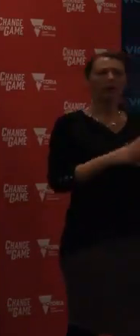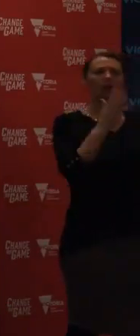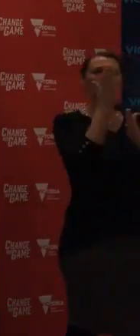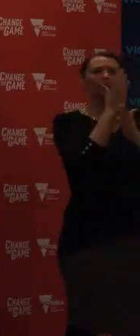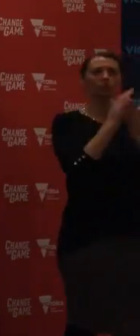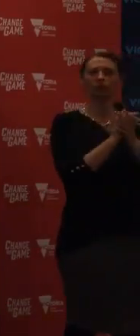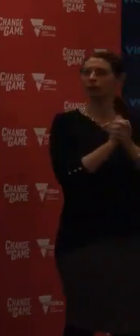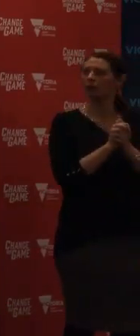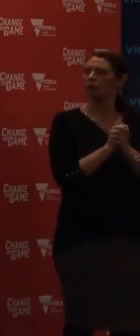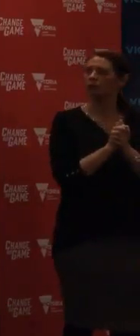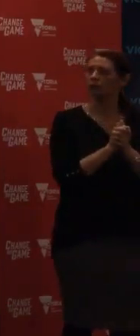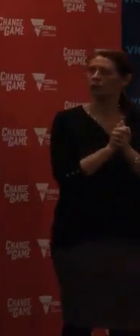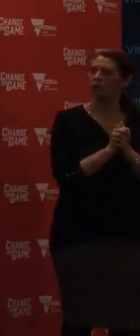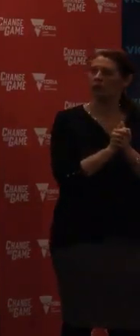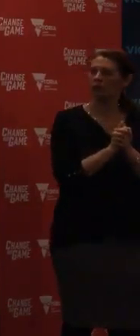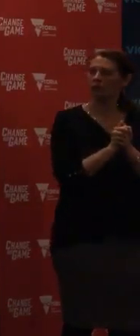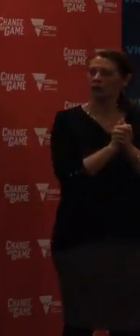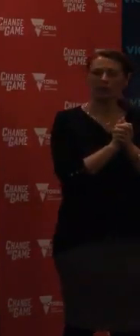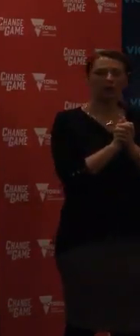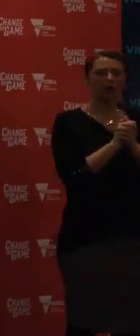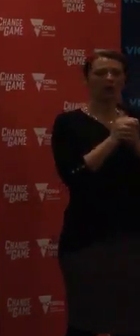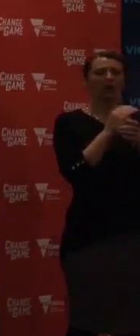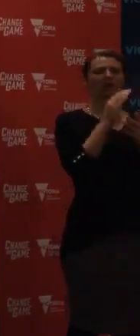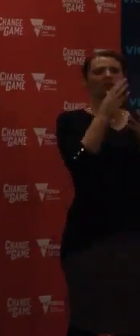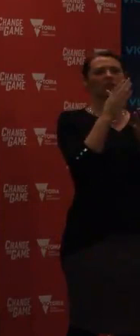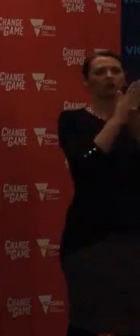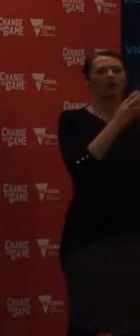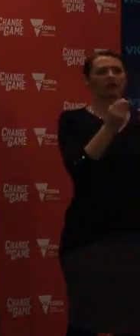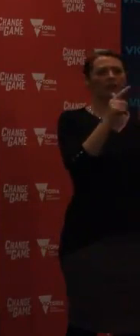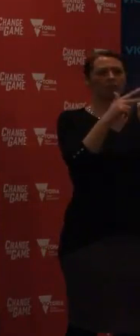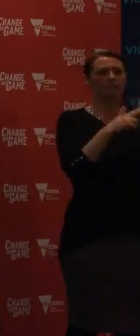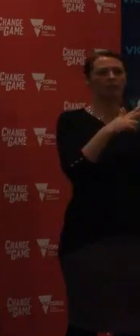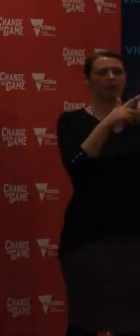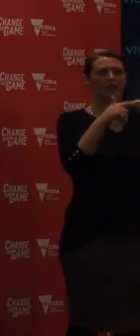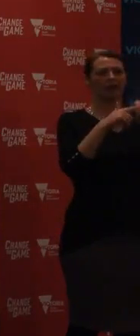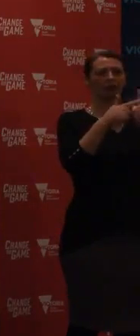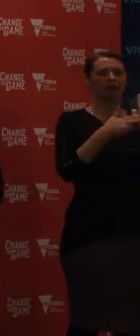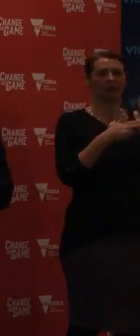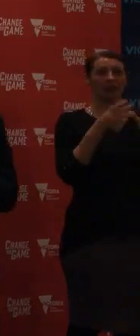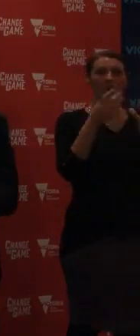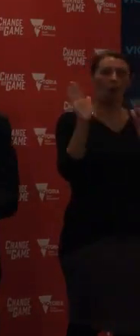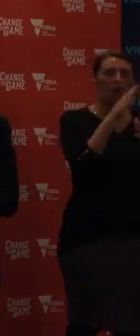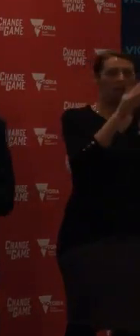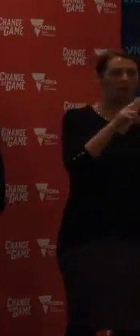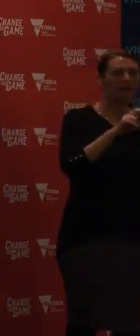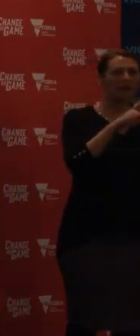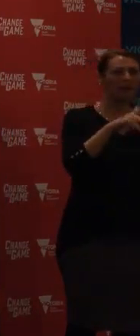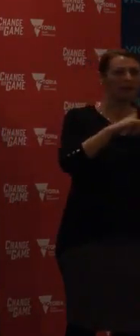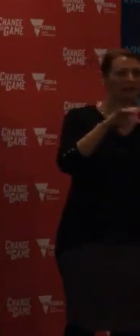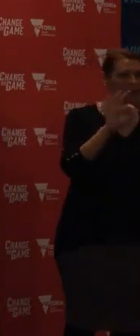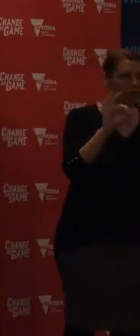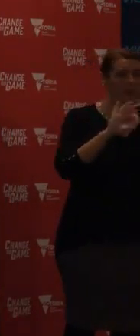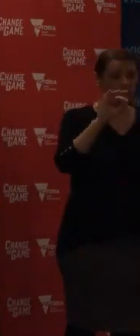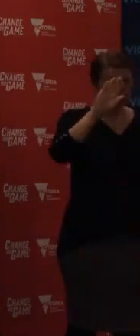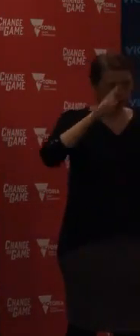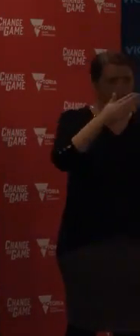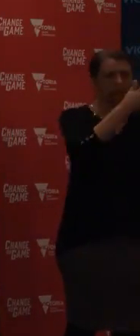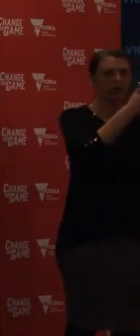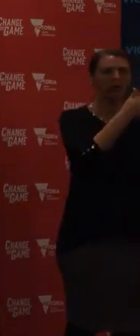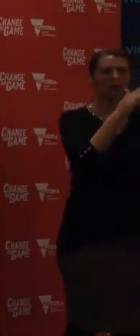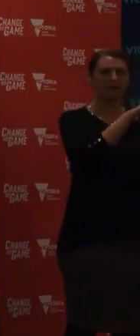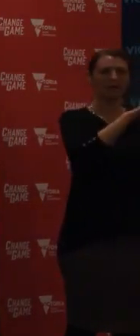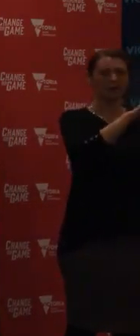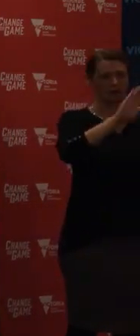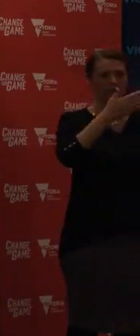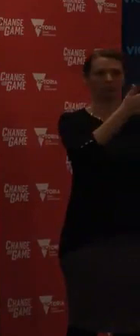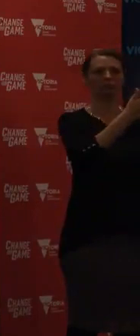some of the innovations that we're seeing. I don't suggest all of them are a function of the NDIS, but I do think that they indicate where the sector is going and how those of you who want